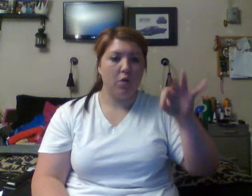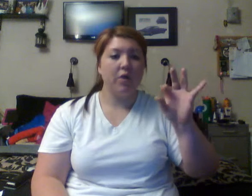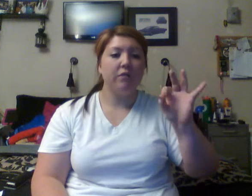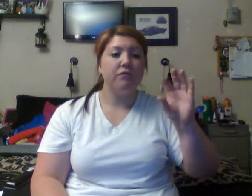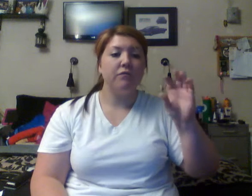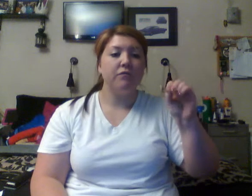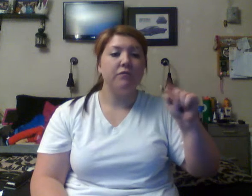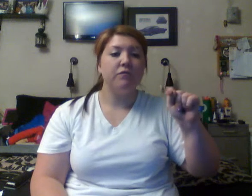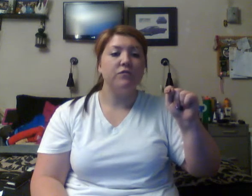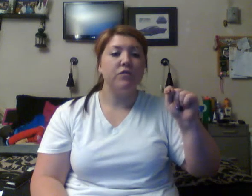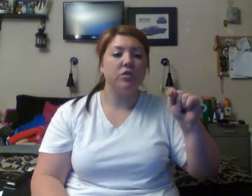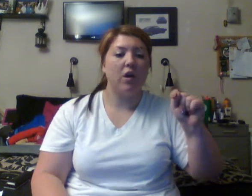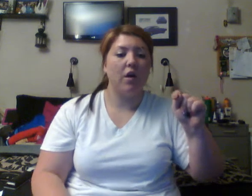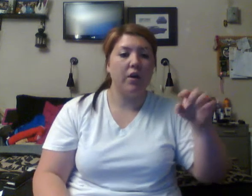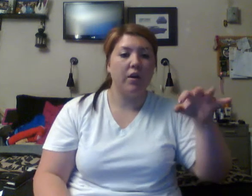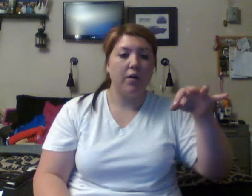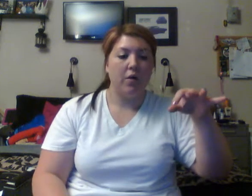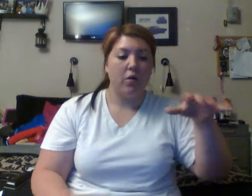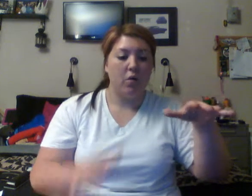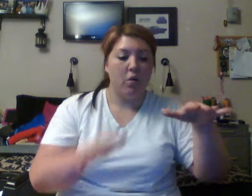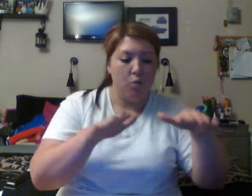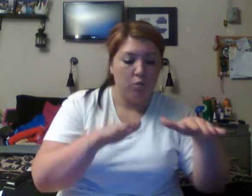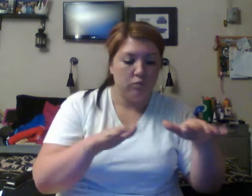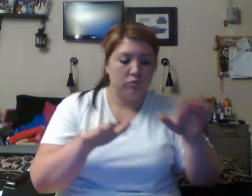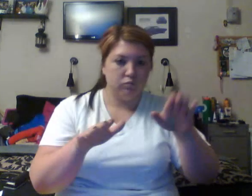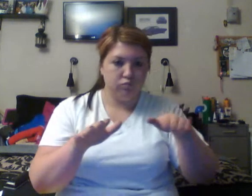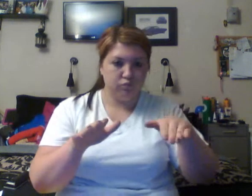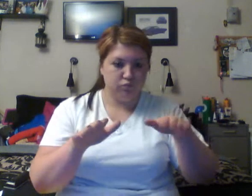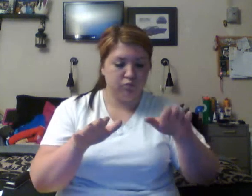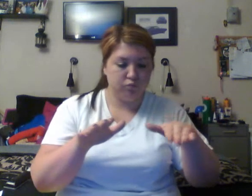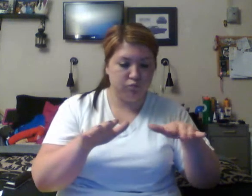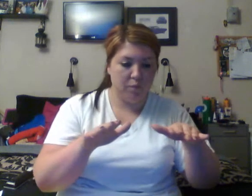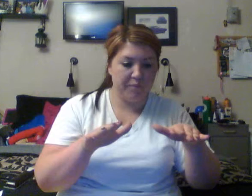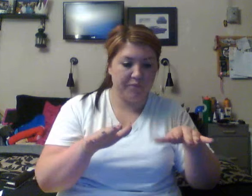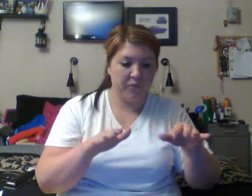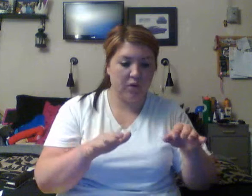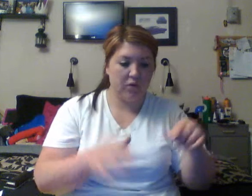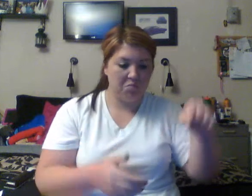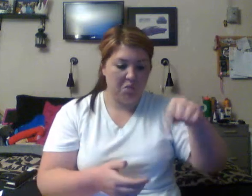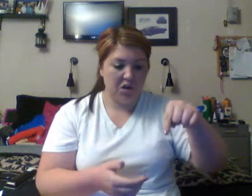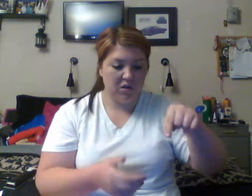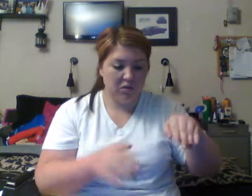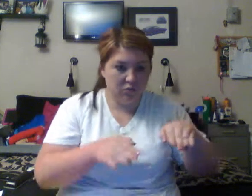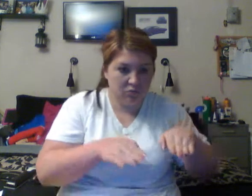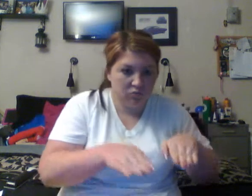fabric with two hands so that the fabric can easily glide through the